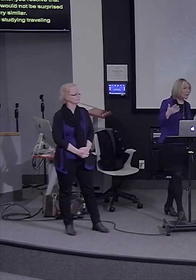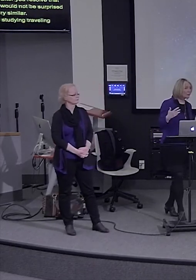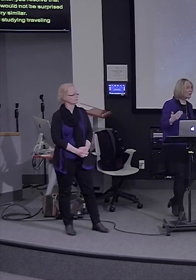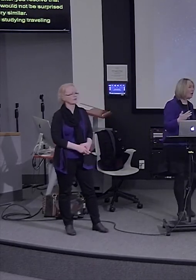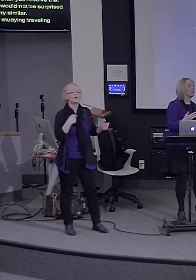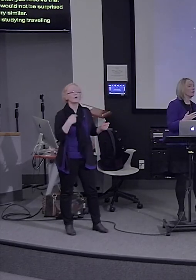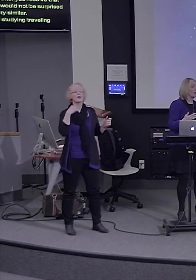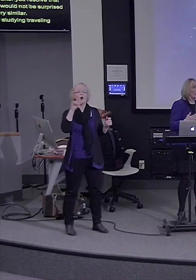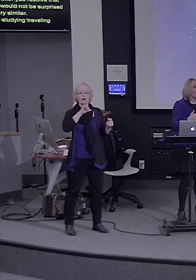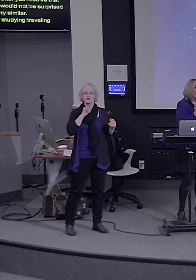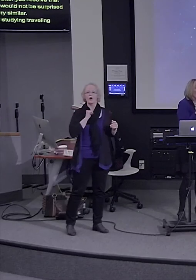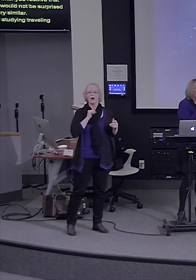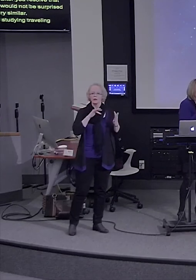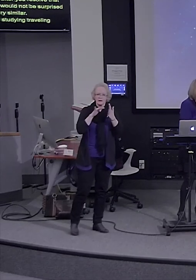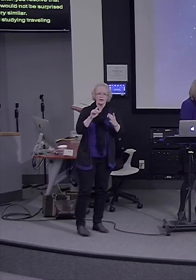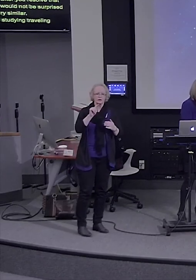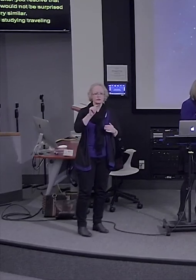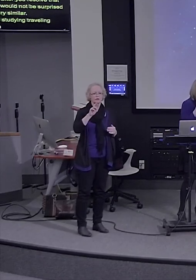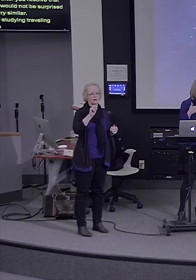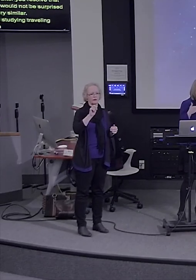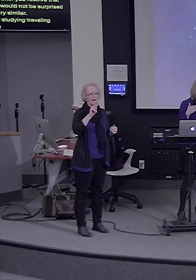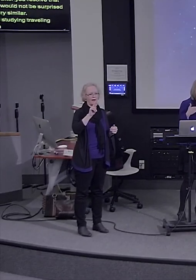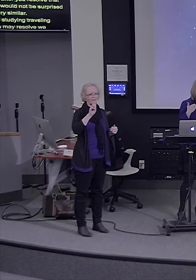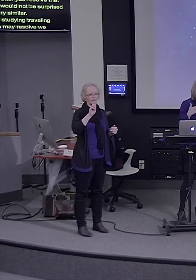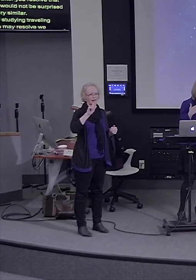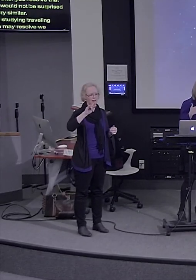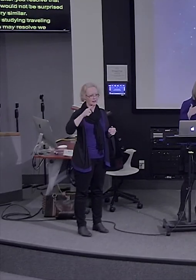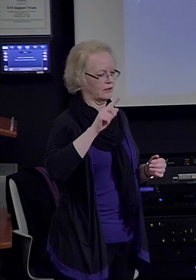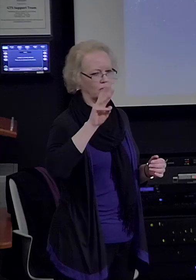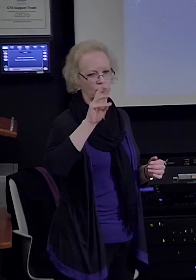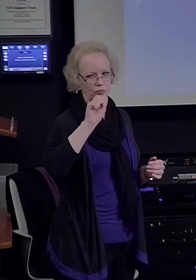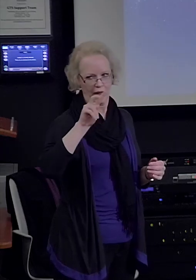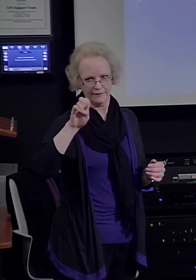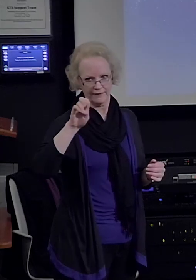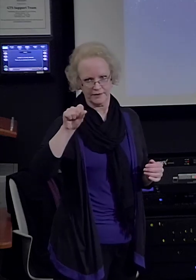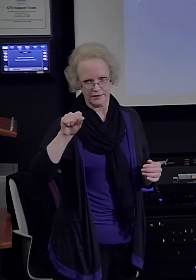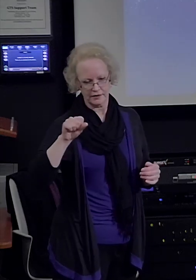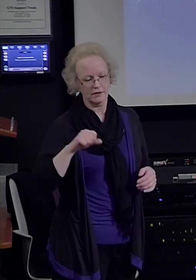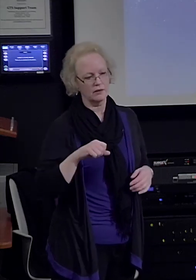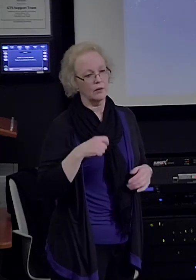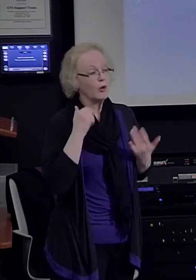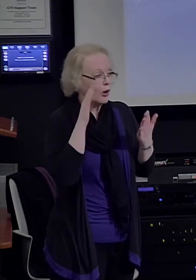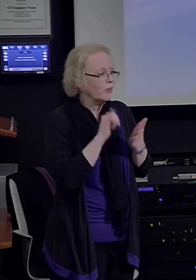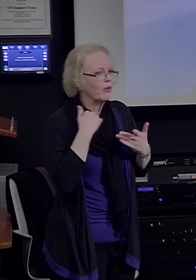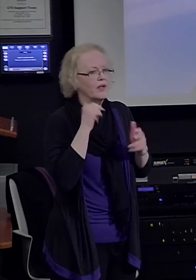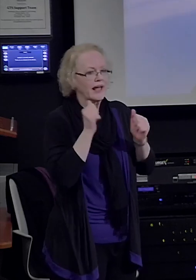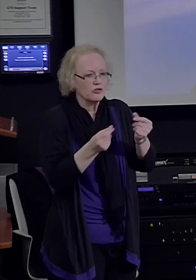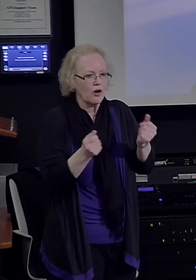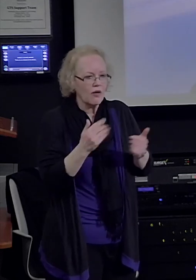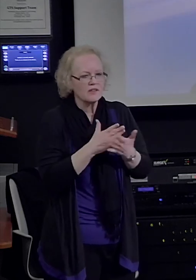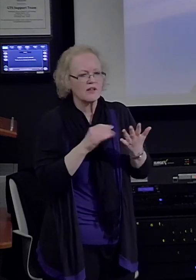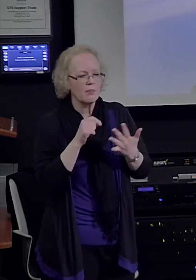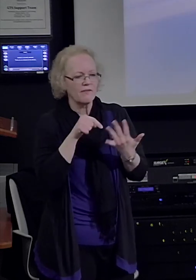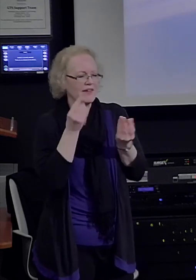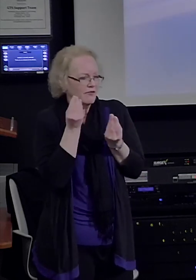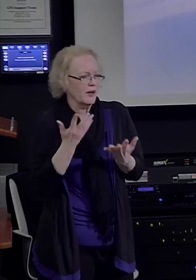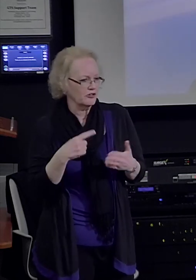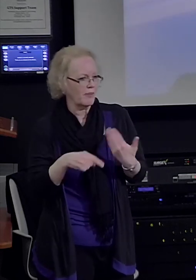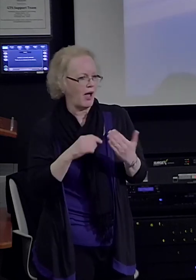which may resolve we hope at some point when we've all resolved some of these issues about how that information is handled